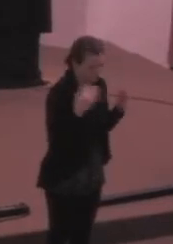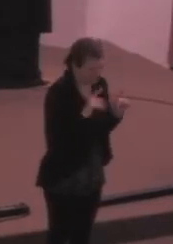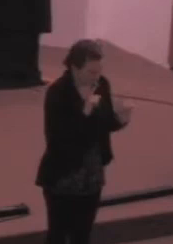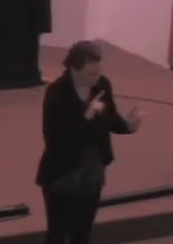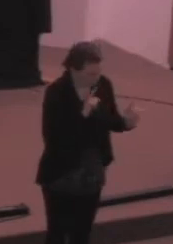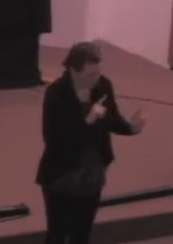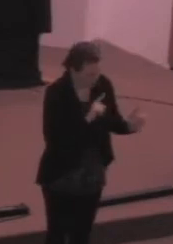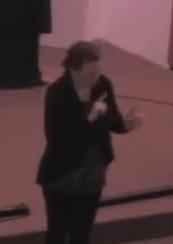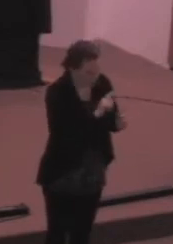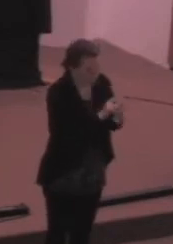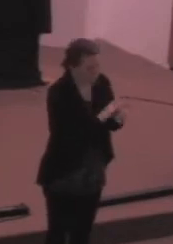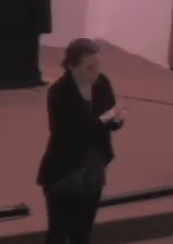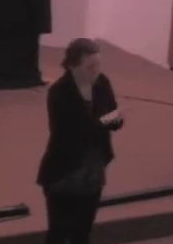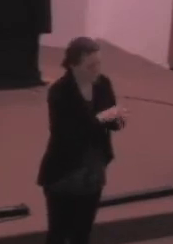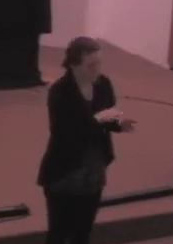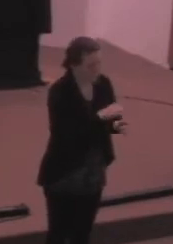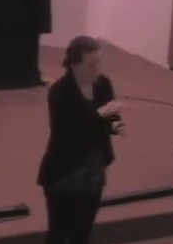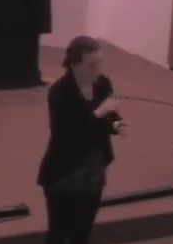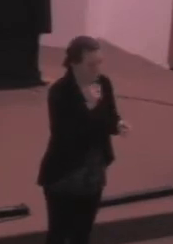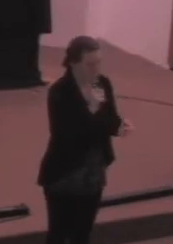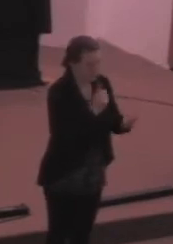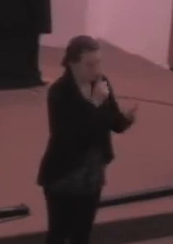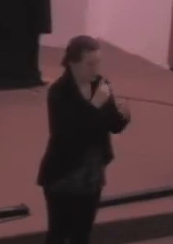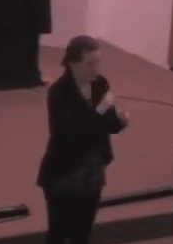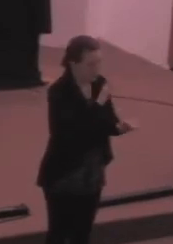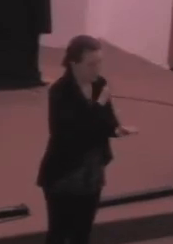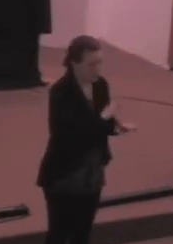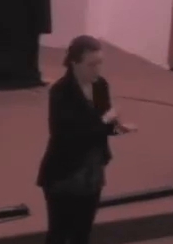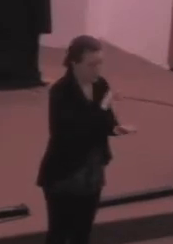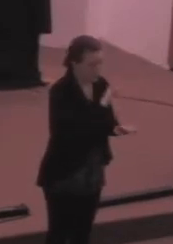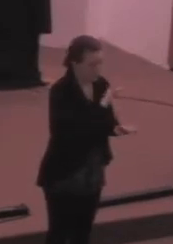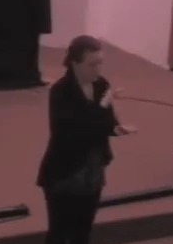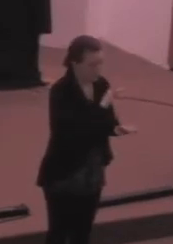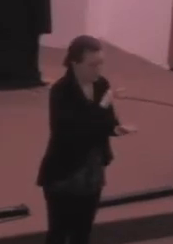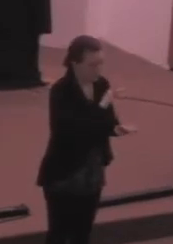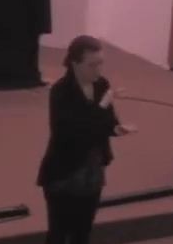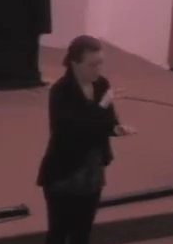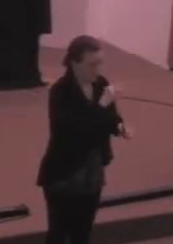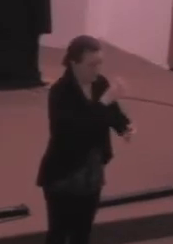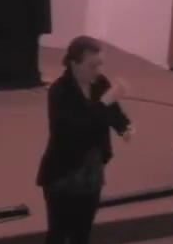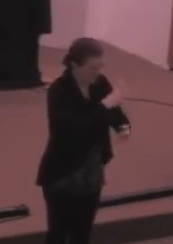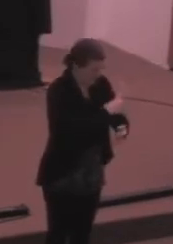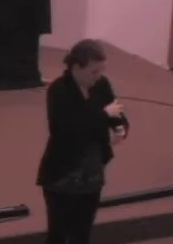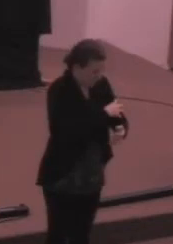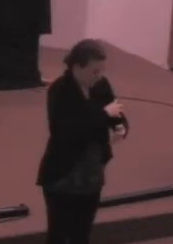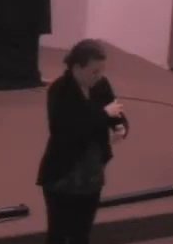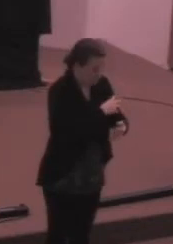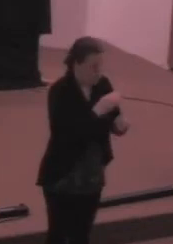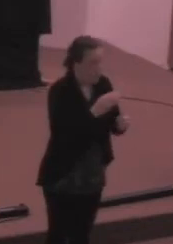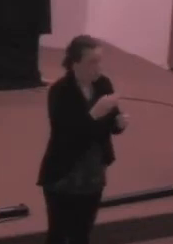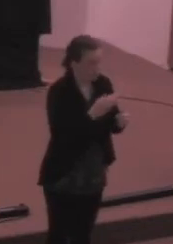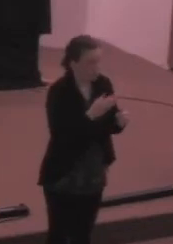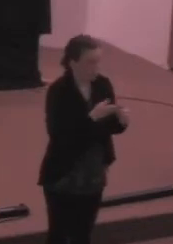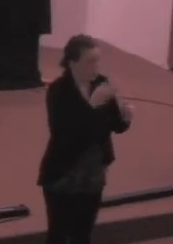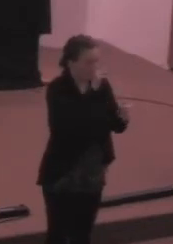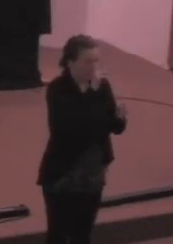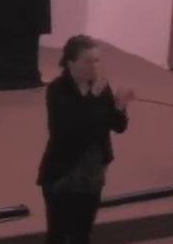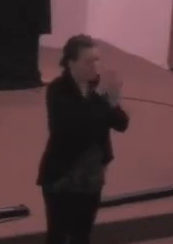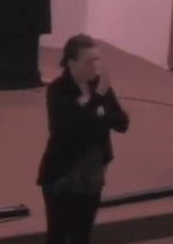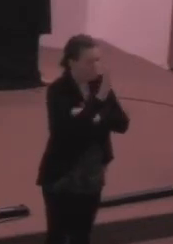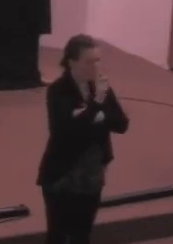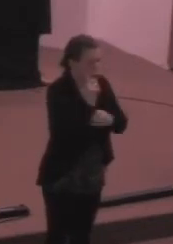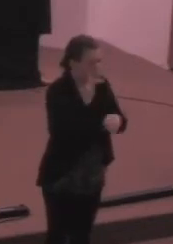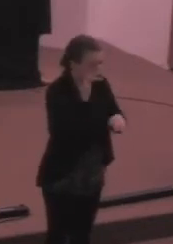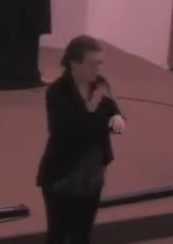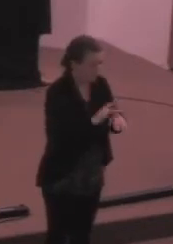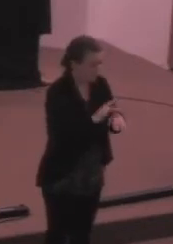Holy Spirit will come on you, and the power of the Most High will overshadow you. So the Holy